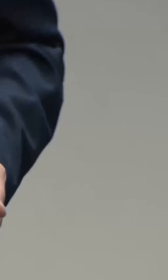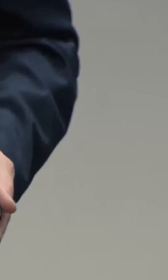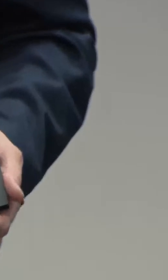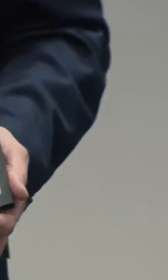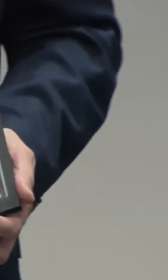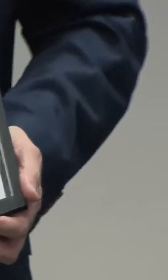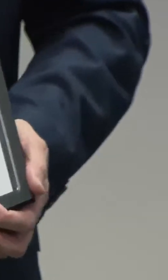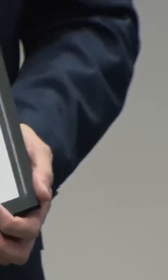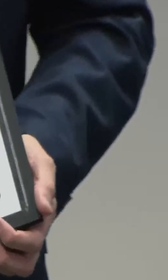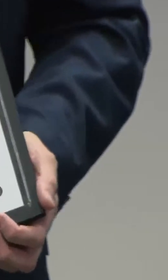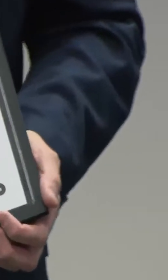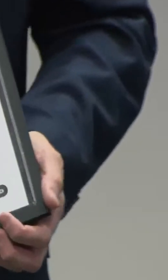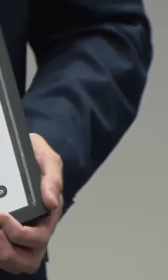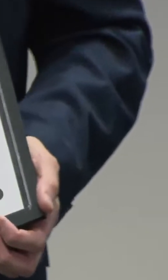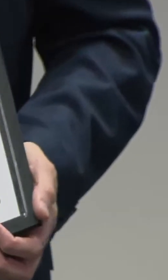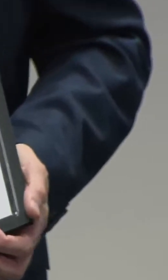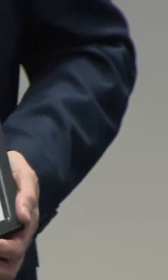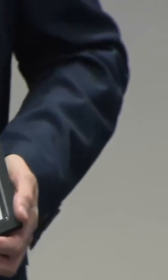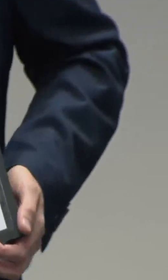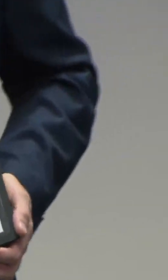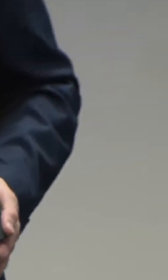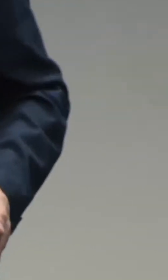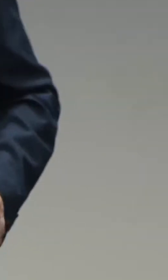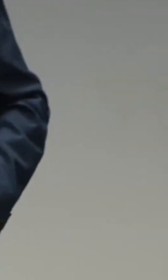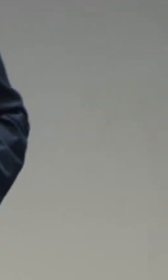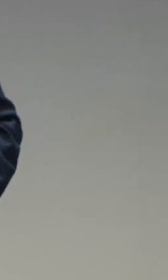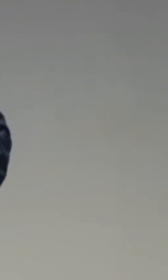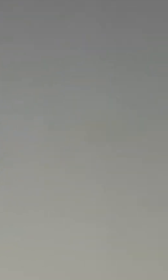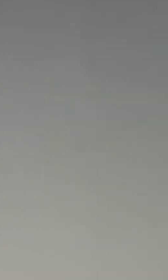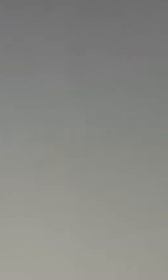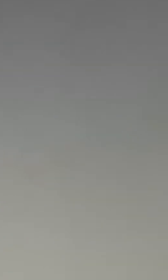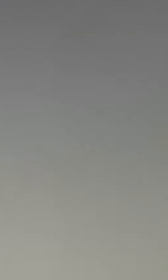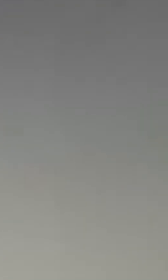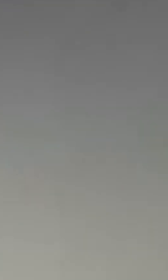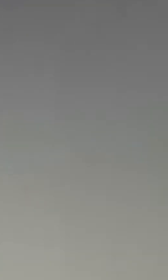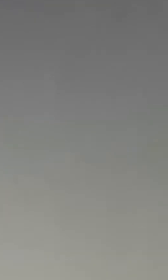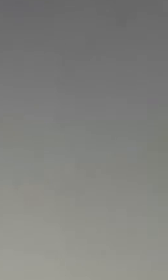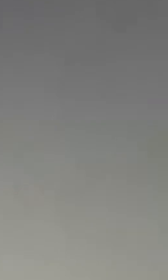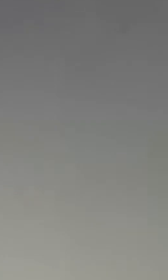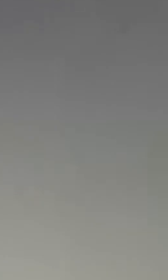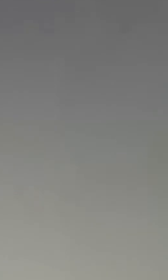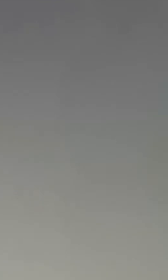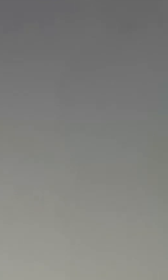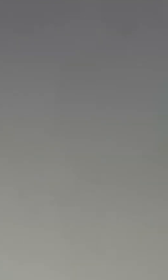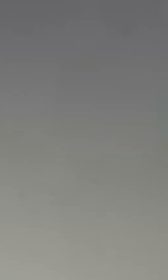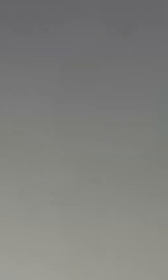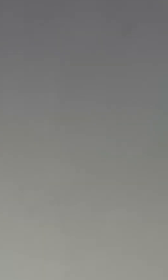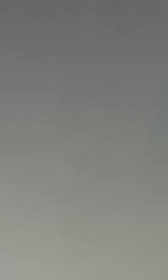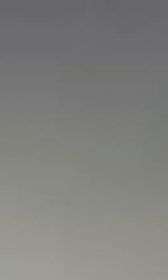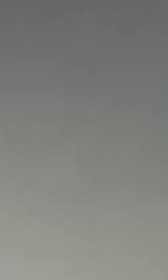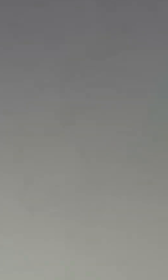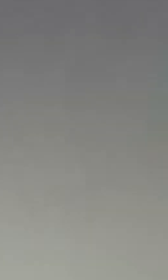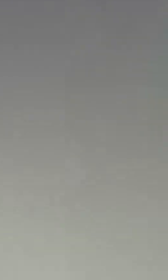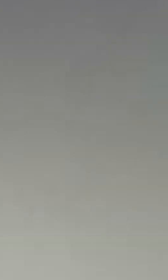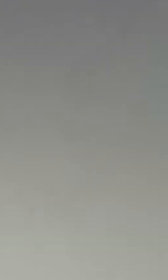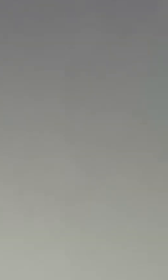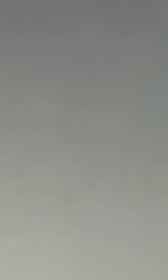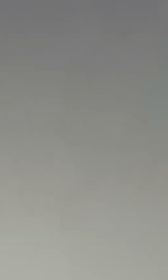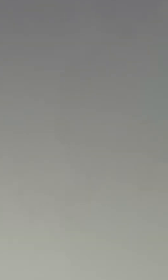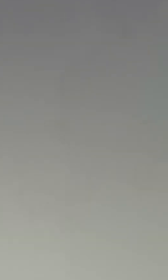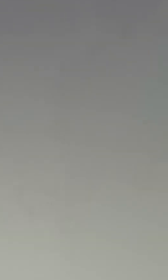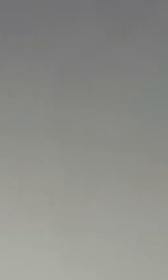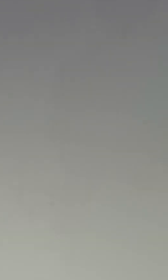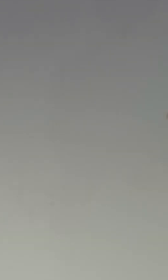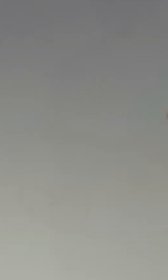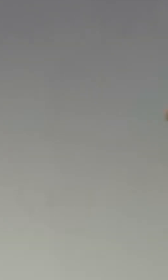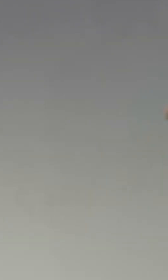you say all of that? Most of it was pacifistic during the entire march. I mean, starting from Bayside, moving up all the way to Midtown, we went all the way through the mall